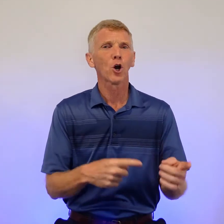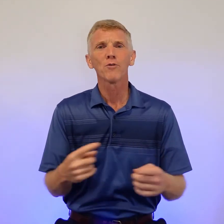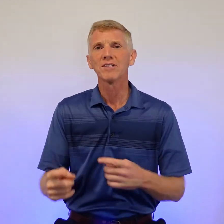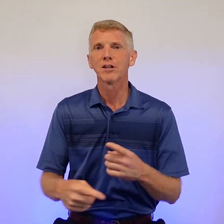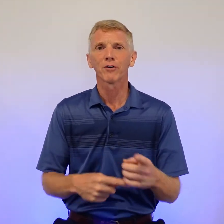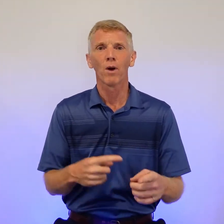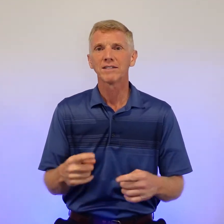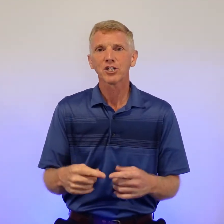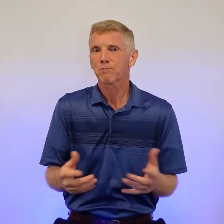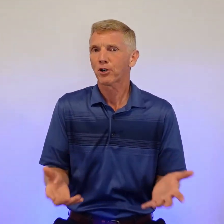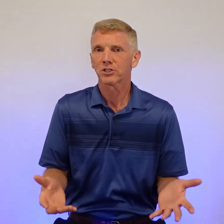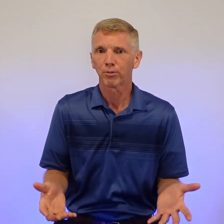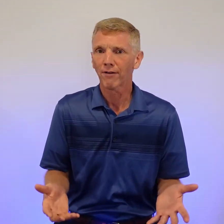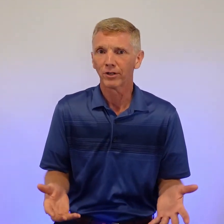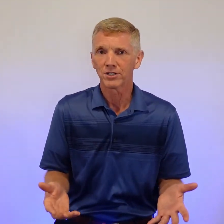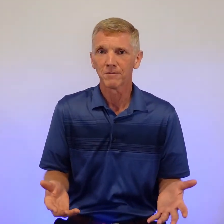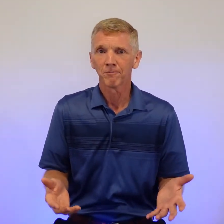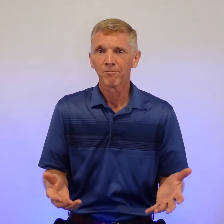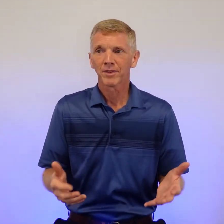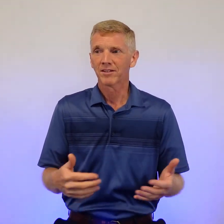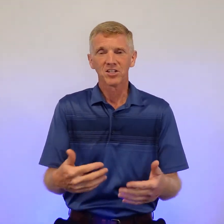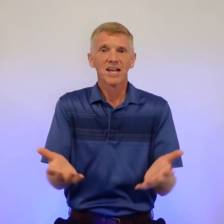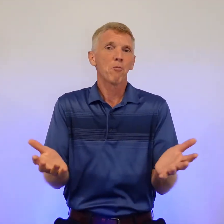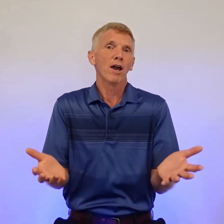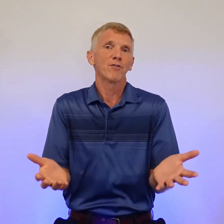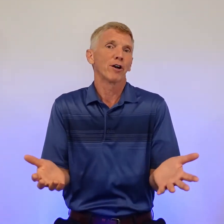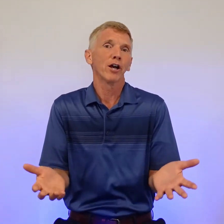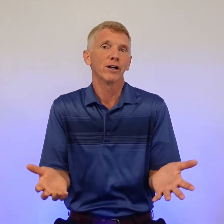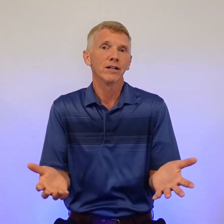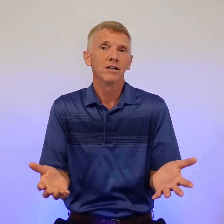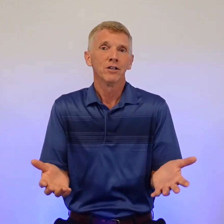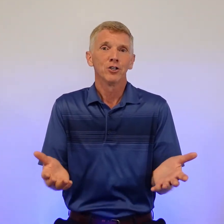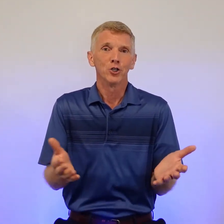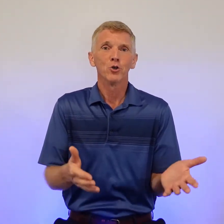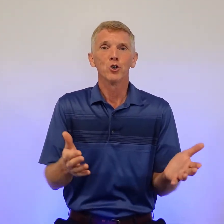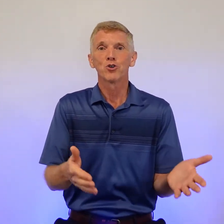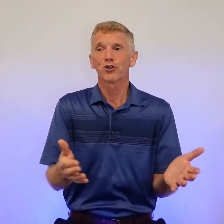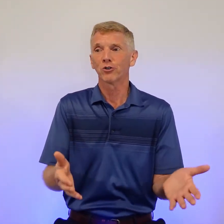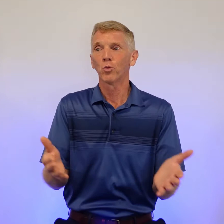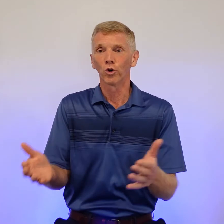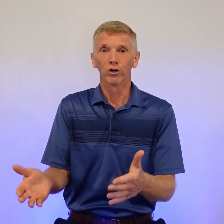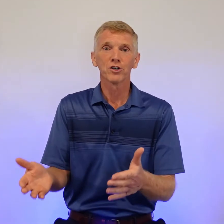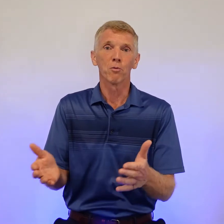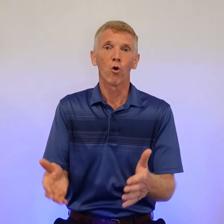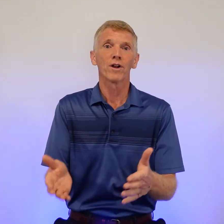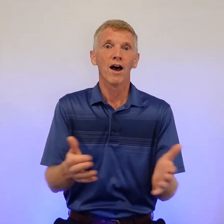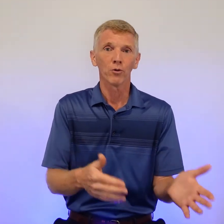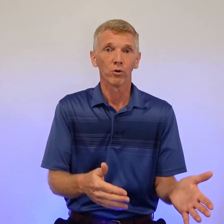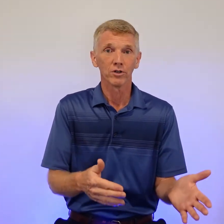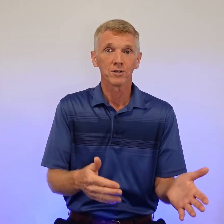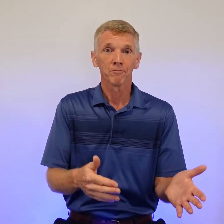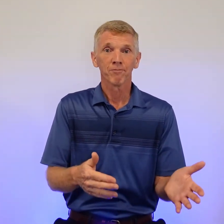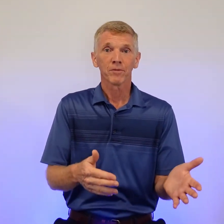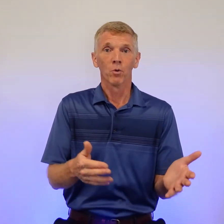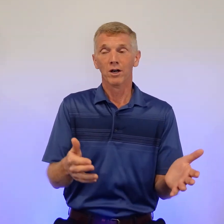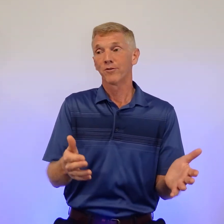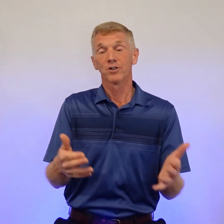you these different ways, it's just personal preference. It's the same way if you're hearing, you use certain words more than other words. Well, if you're